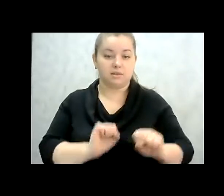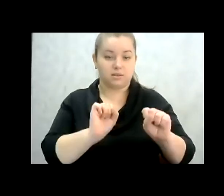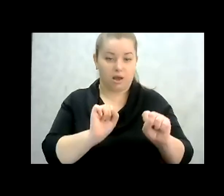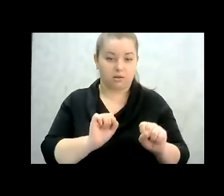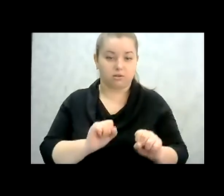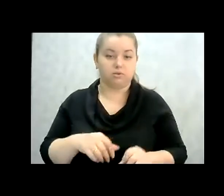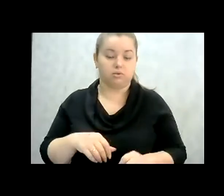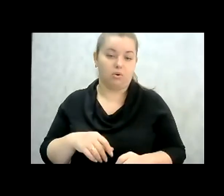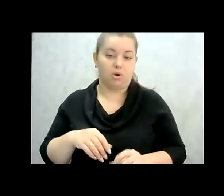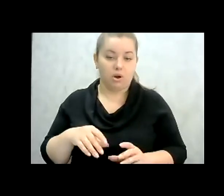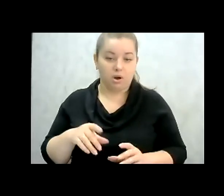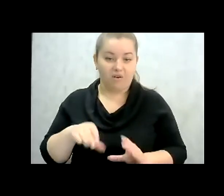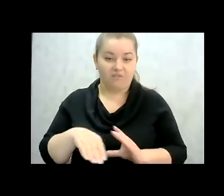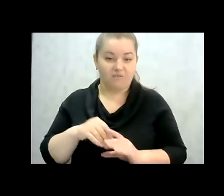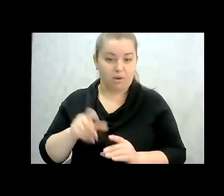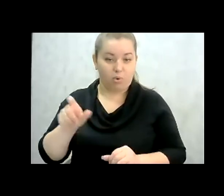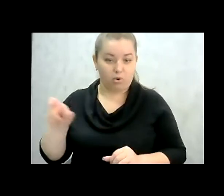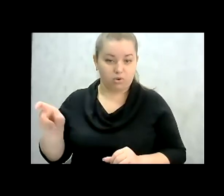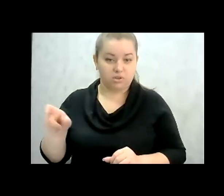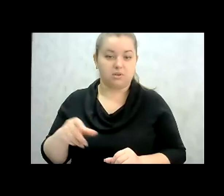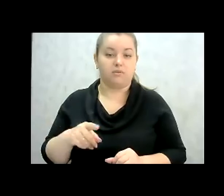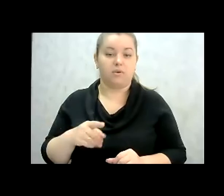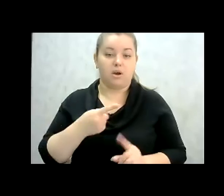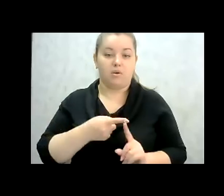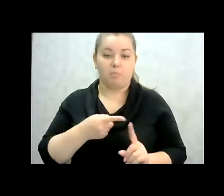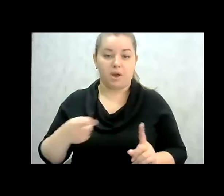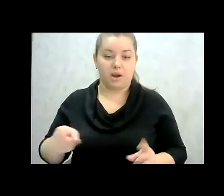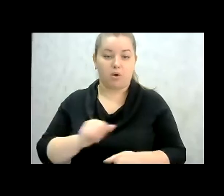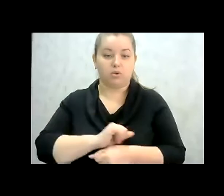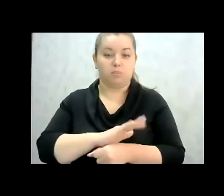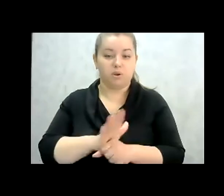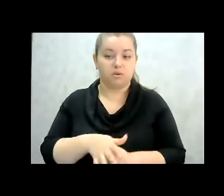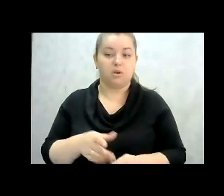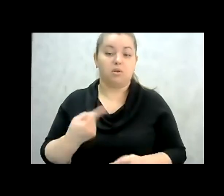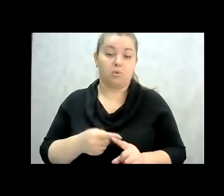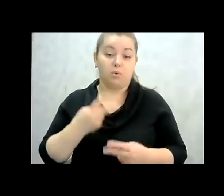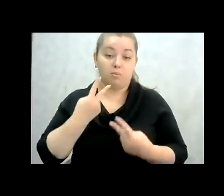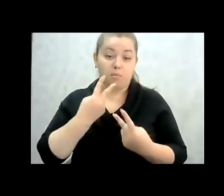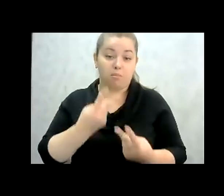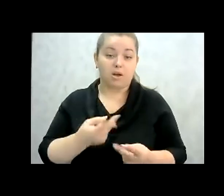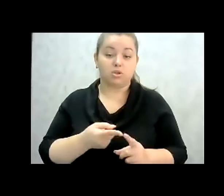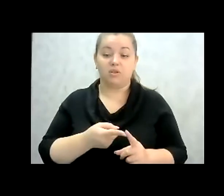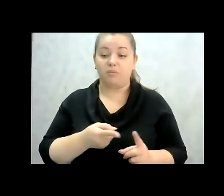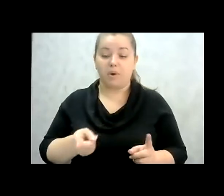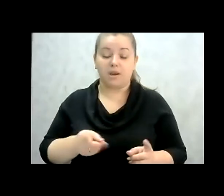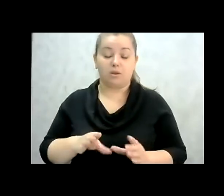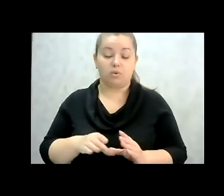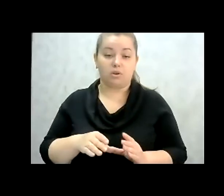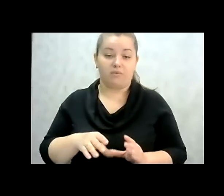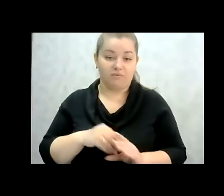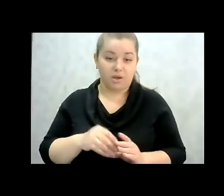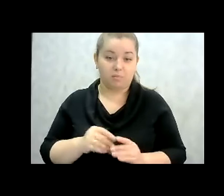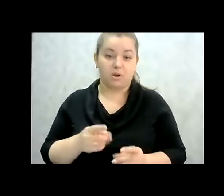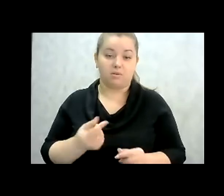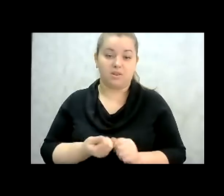used for for financing was incorrect, especially in the